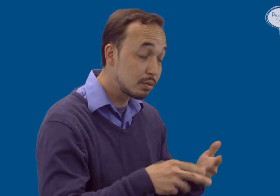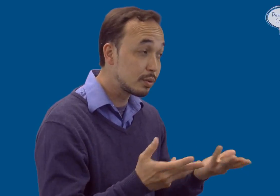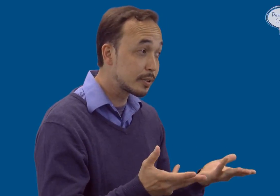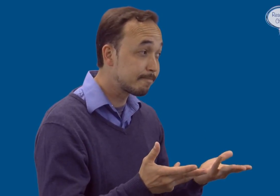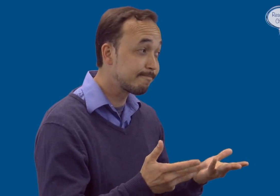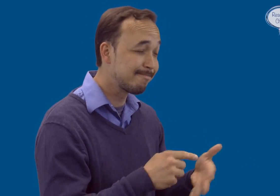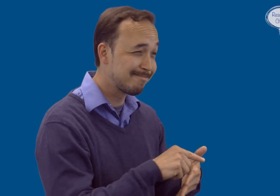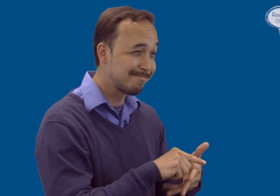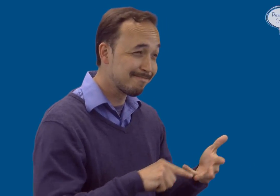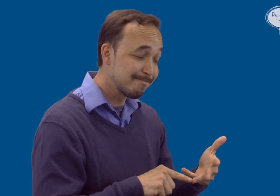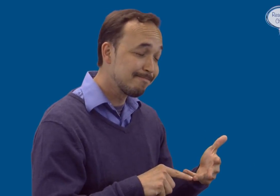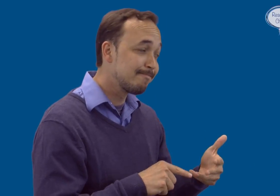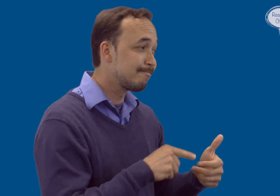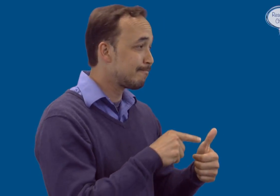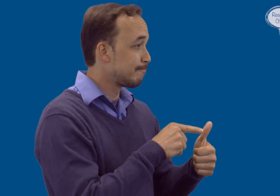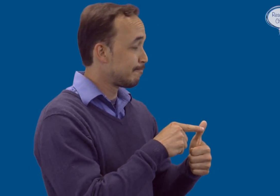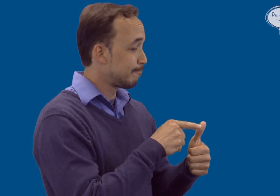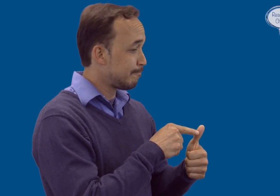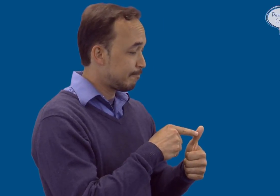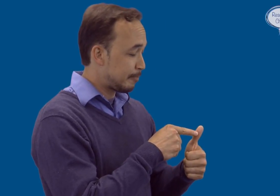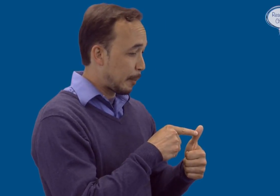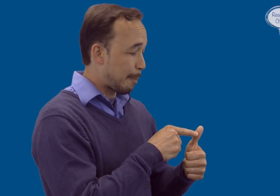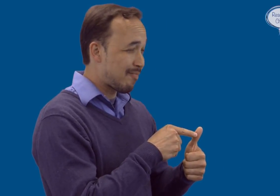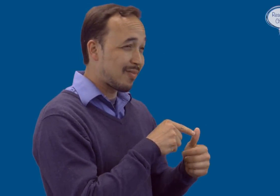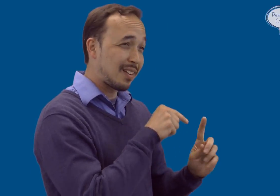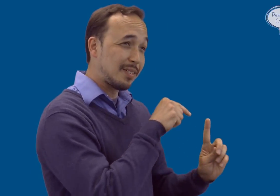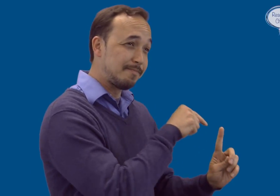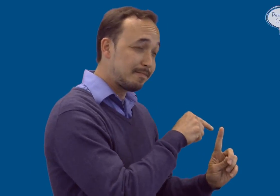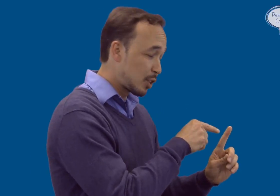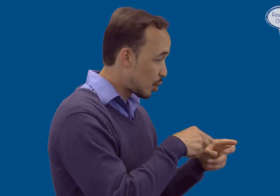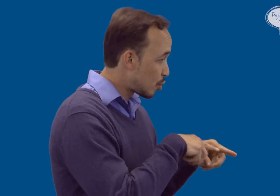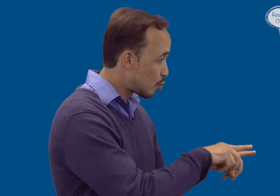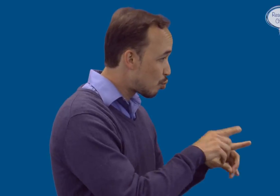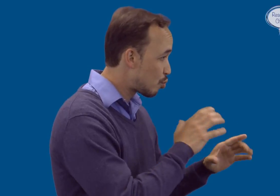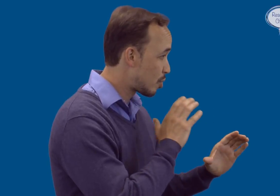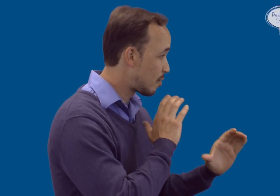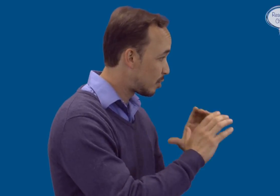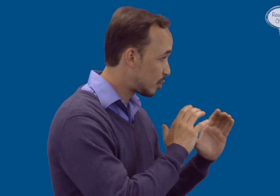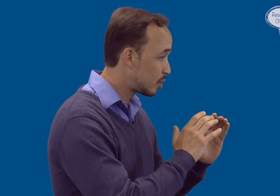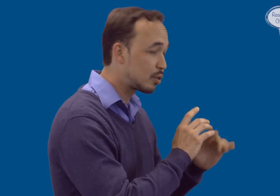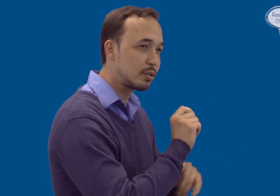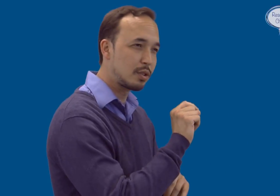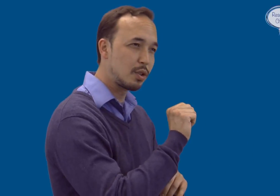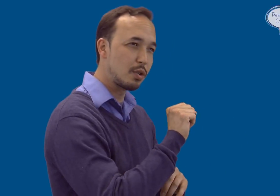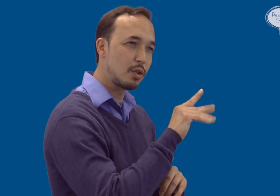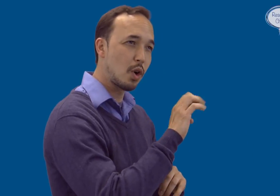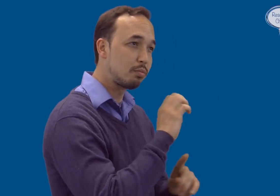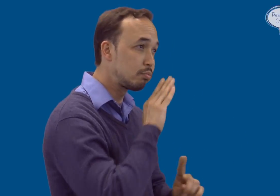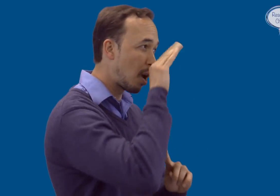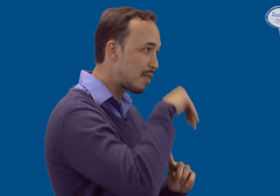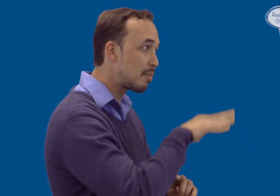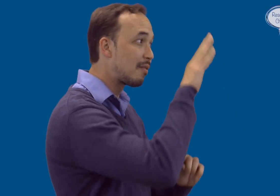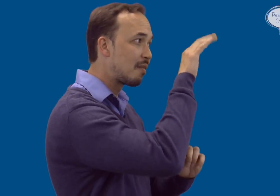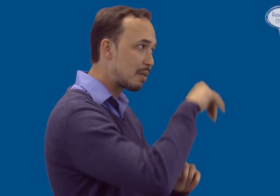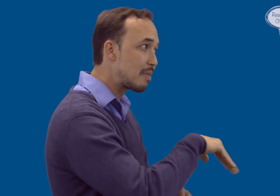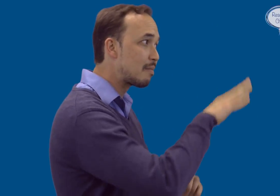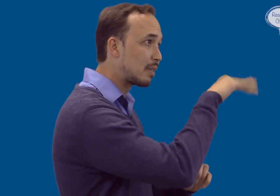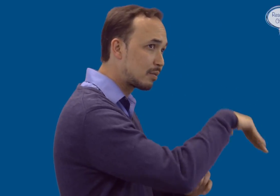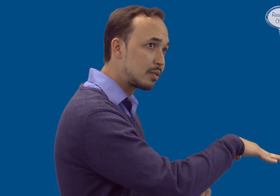The result of this is that, first, during conversation, the interpreters employ normal